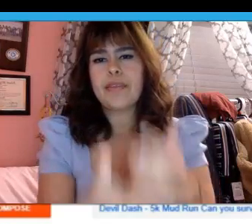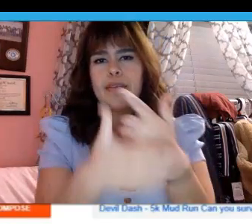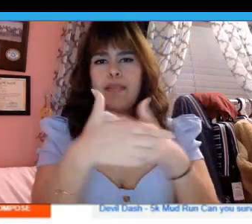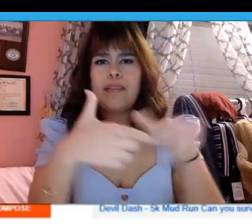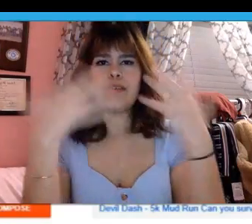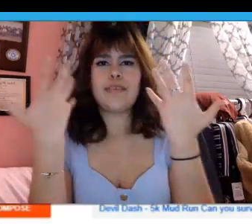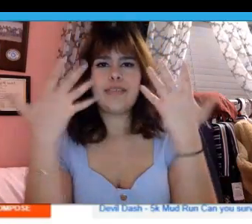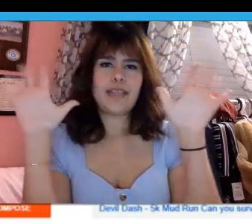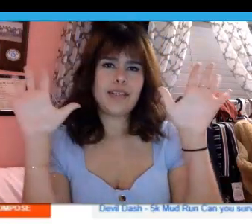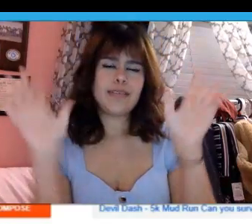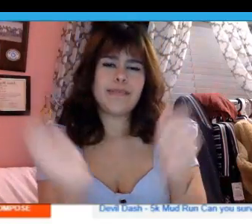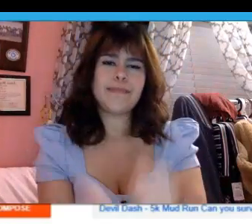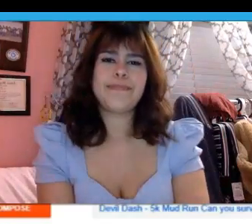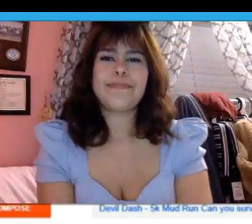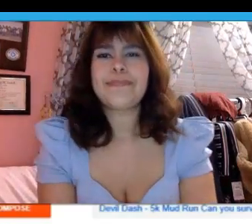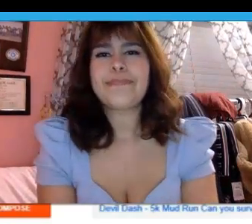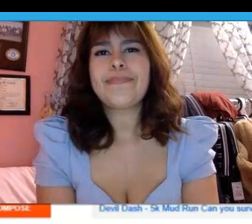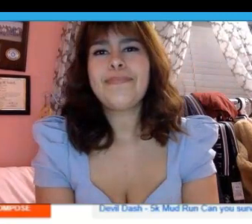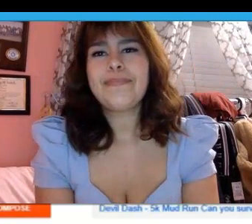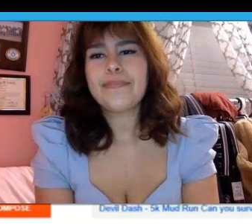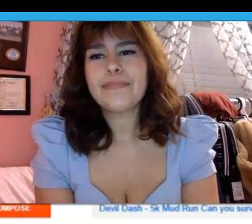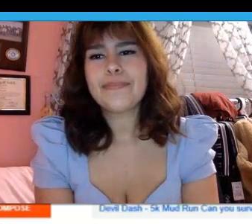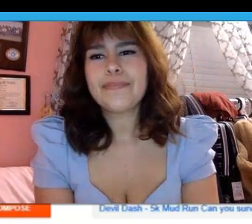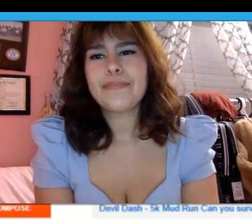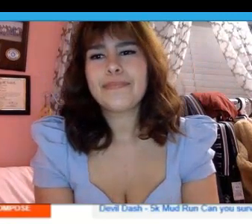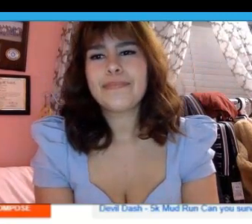what you're writing on it right there. So, anyways, I hope this helped you out, and